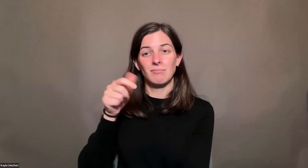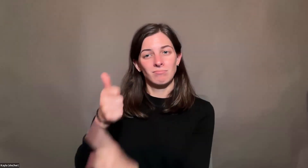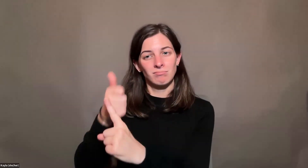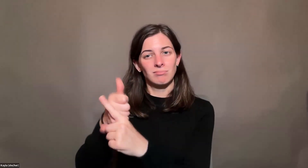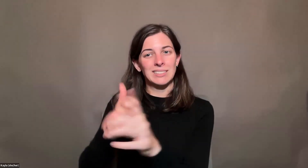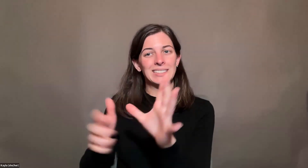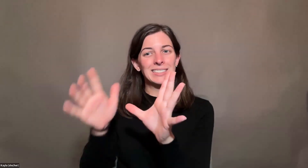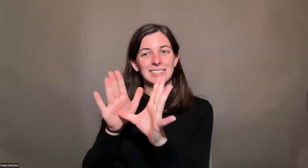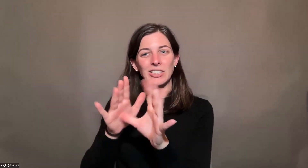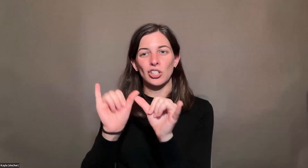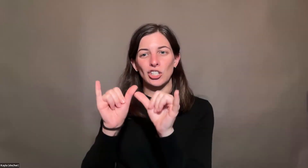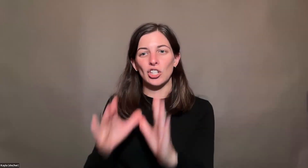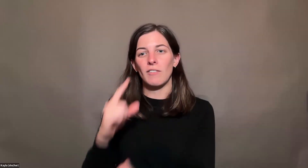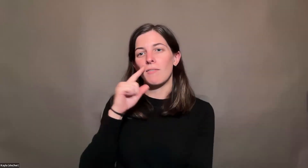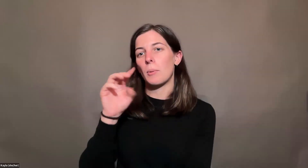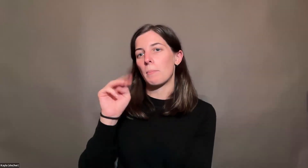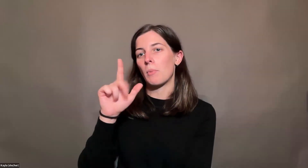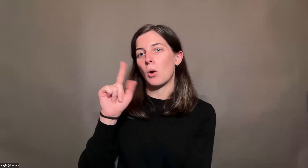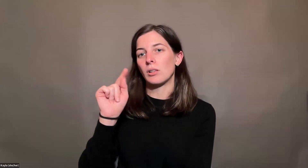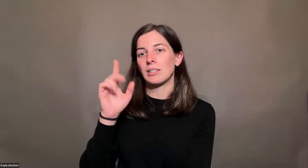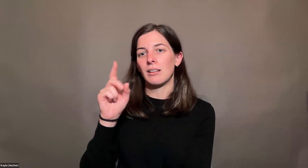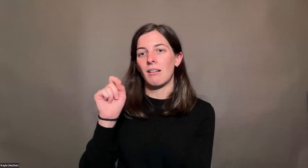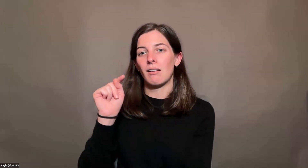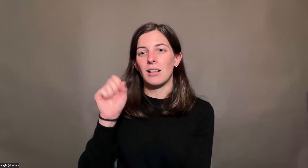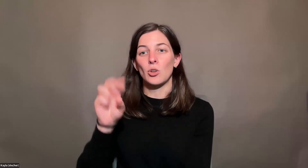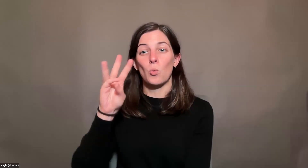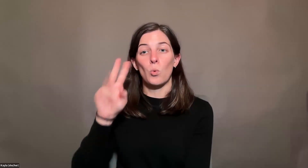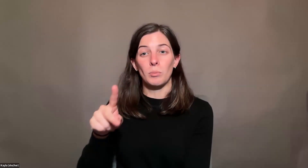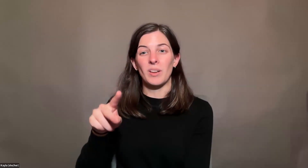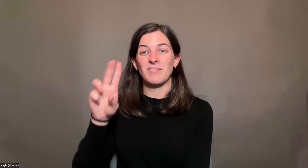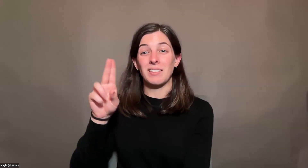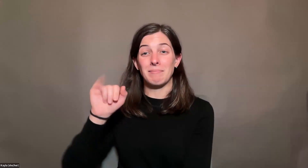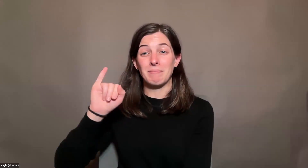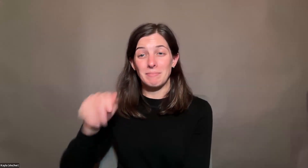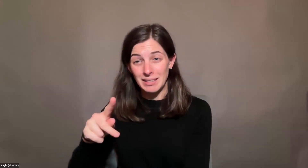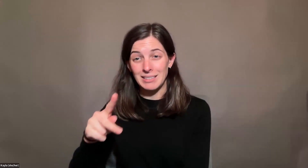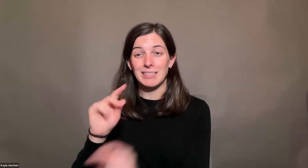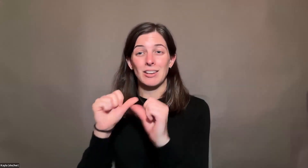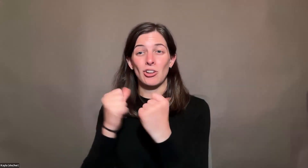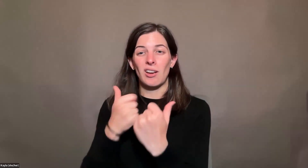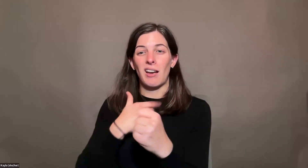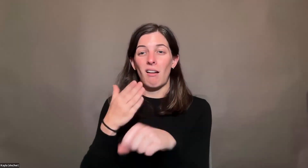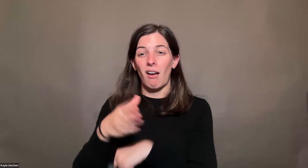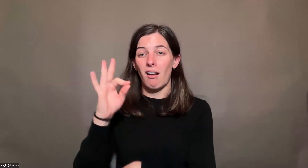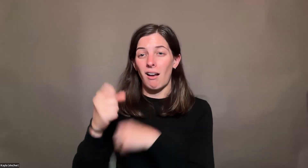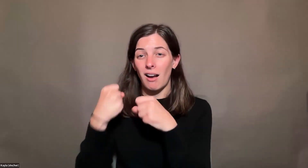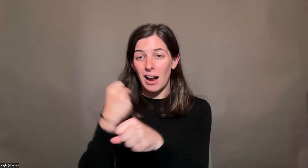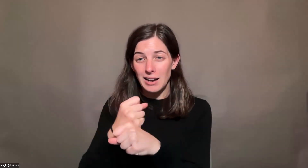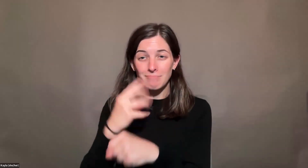at Multidots, a WordPress VIP agency with over 9 years of experience building custom themes,